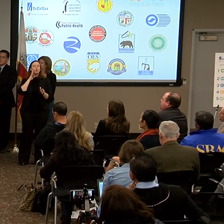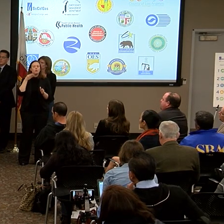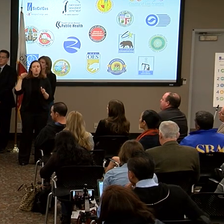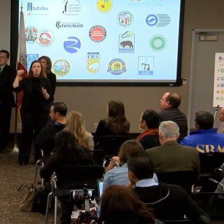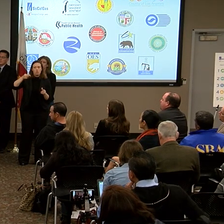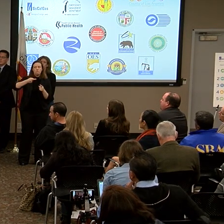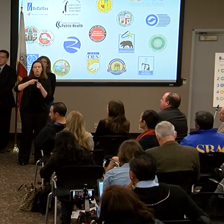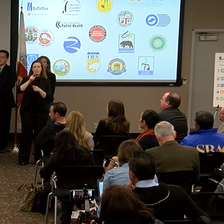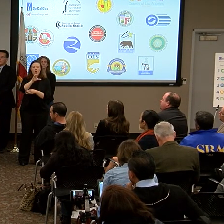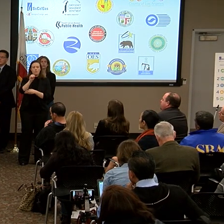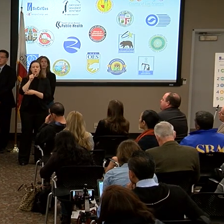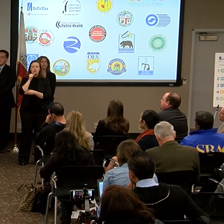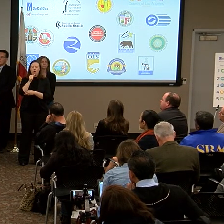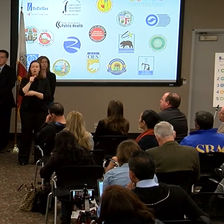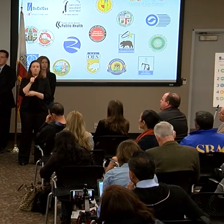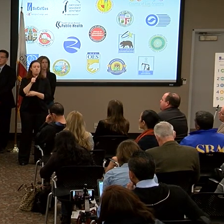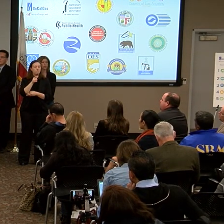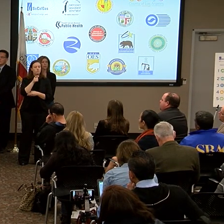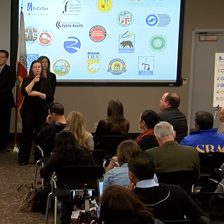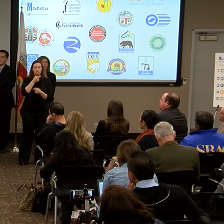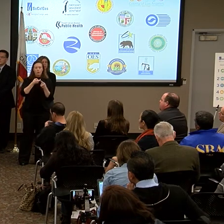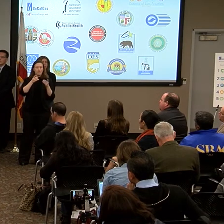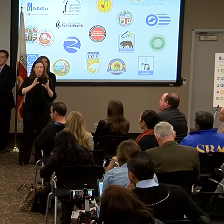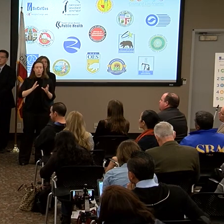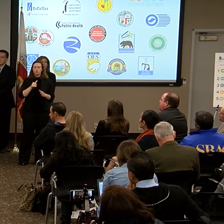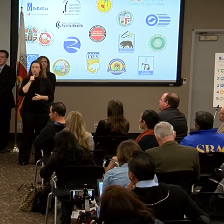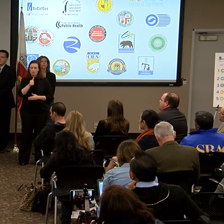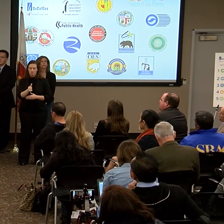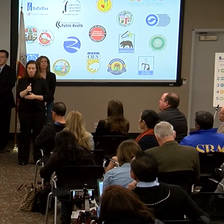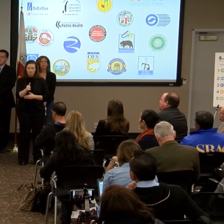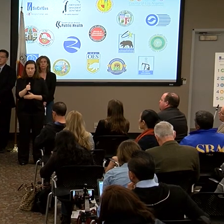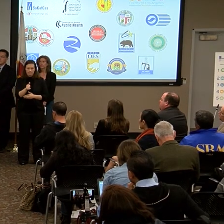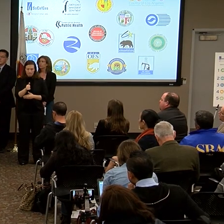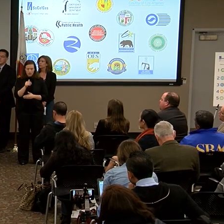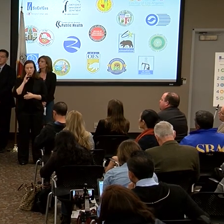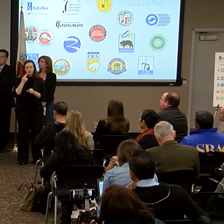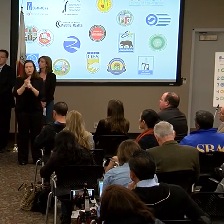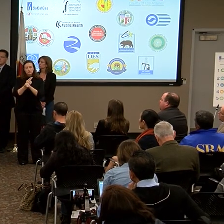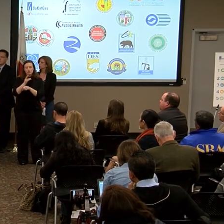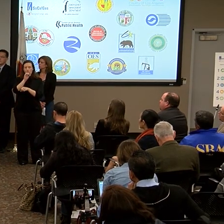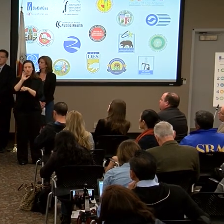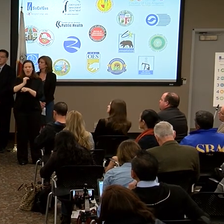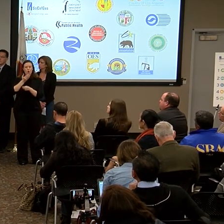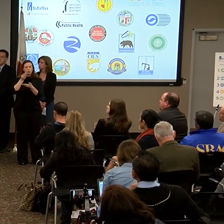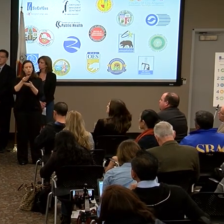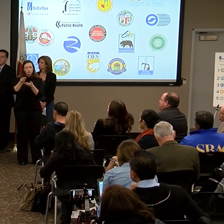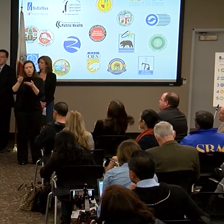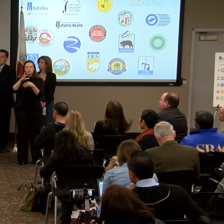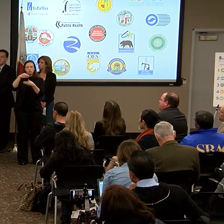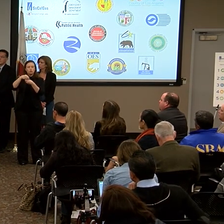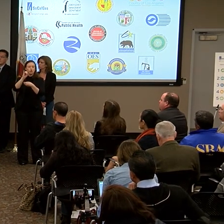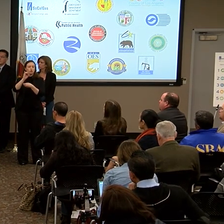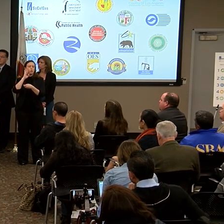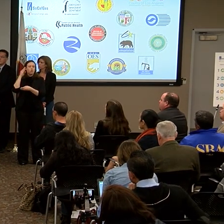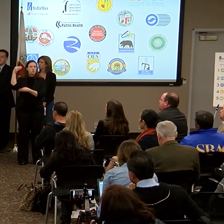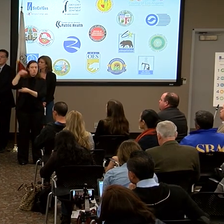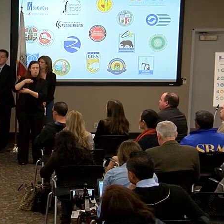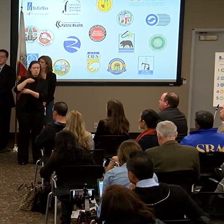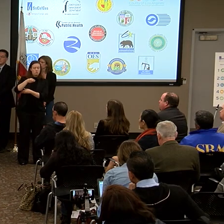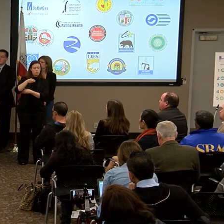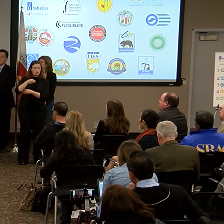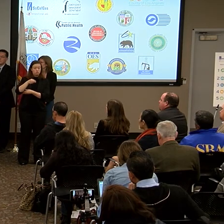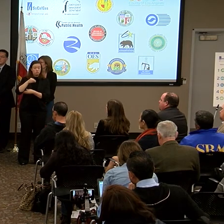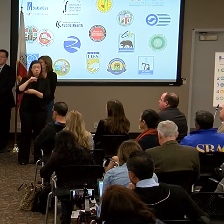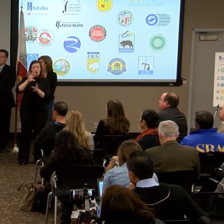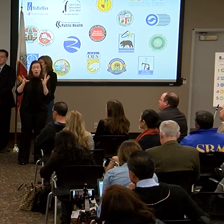by the company, not by ratepayers. So we will be using company resources, including insurance, to do that. As far as the